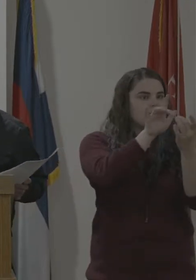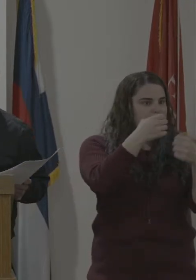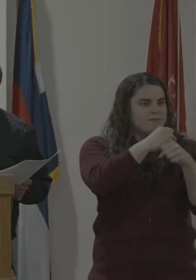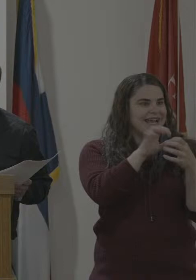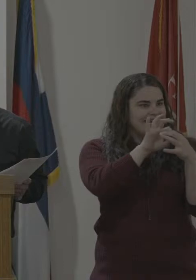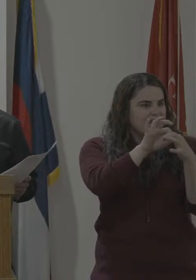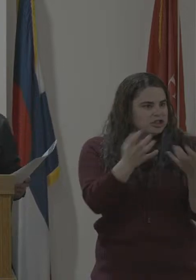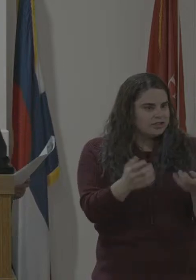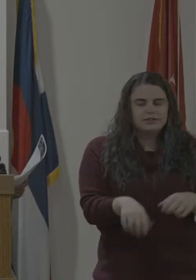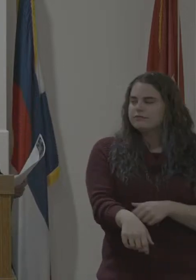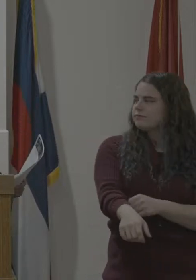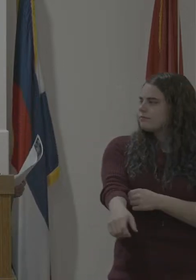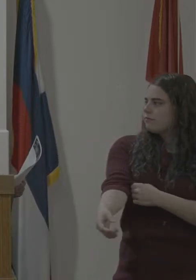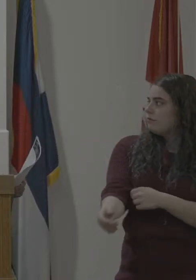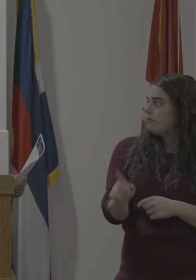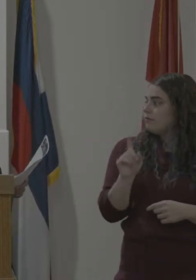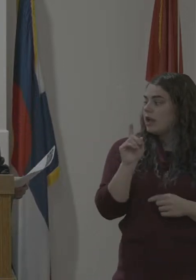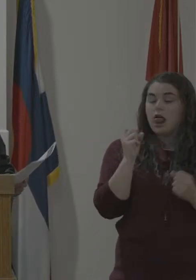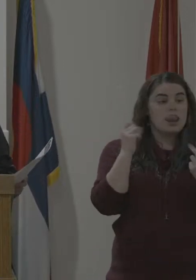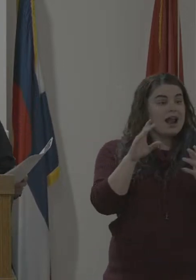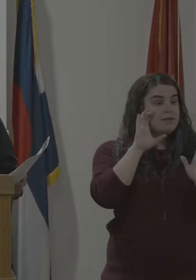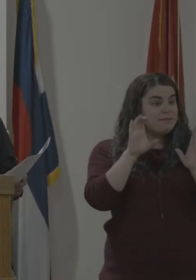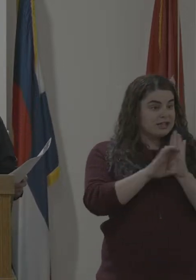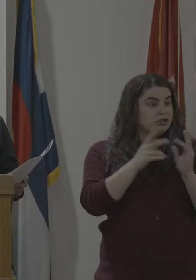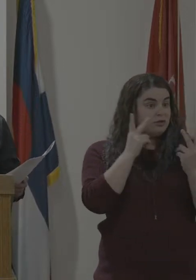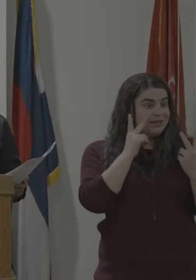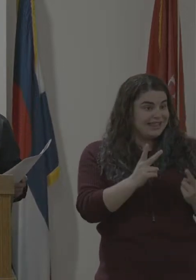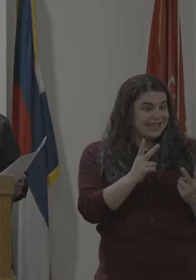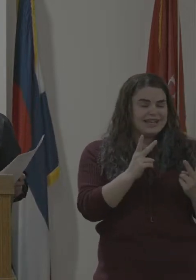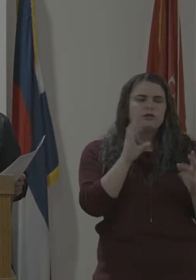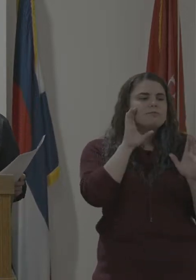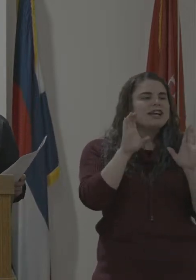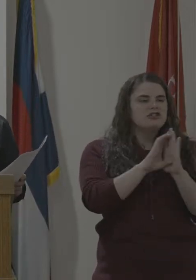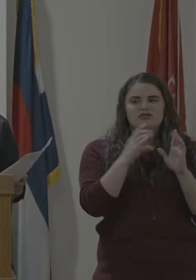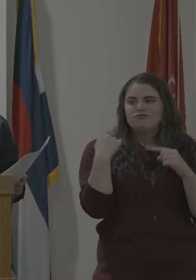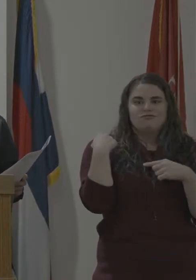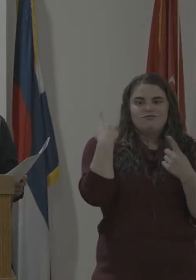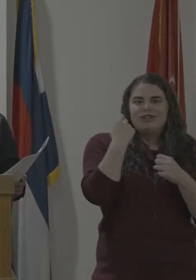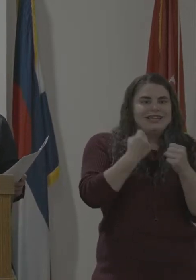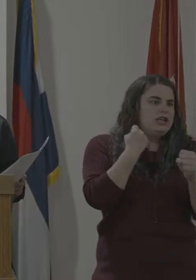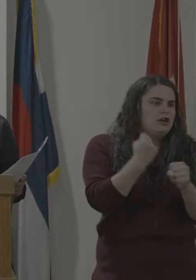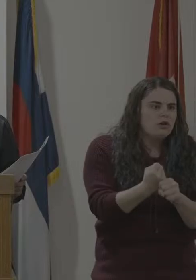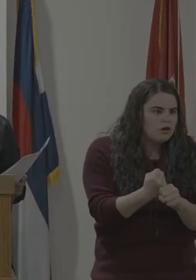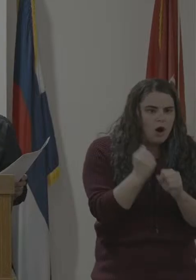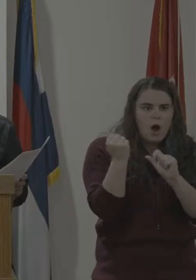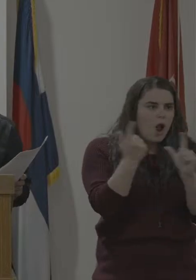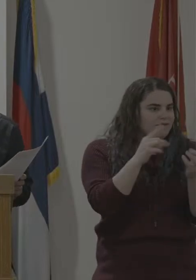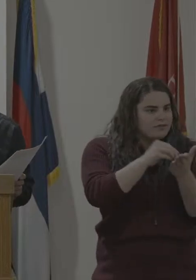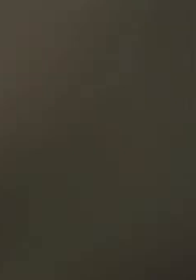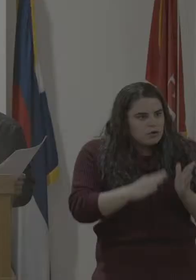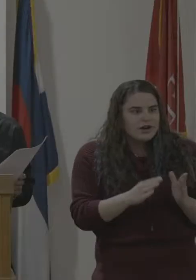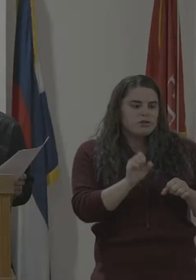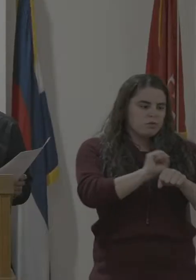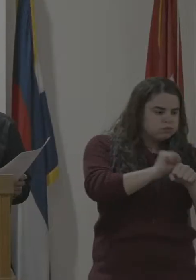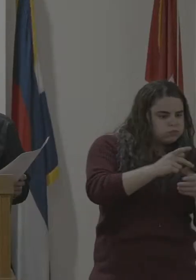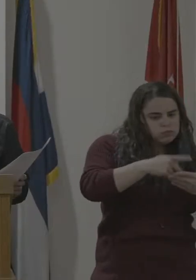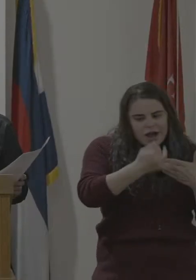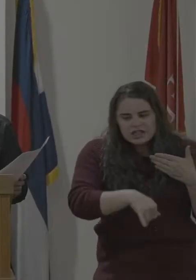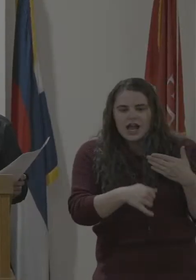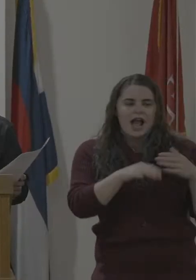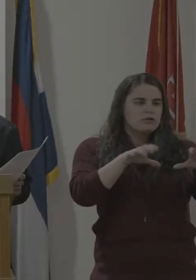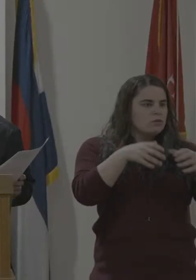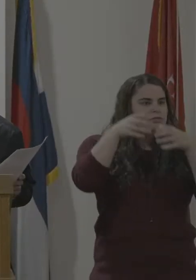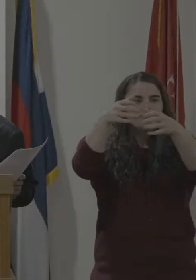lot of the images that you are looking at here, images over the last year of all of the students completing projects, going places, and having